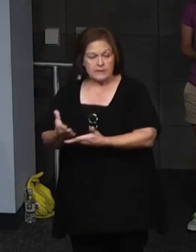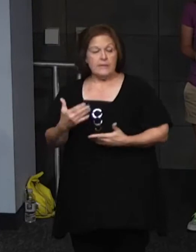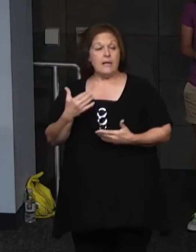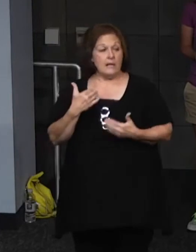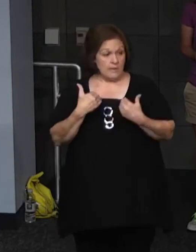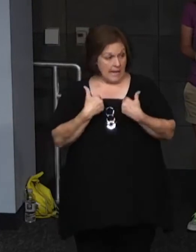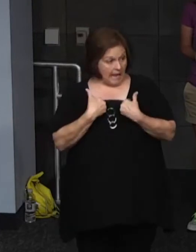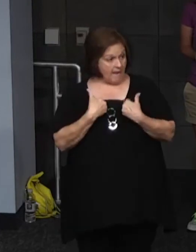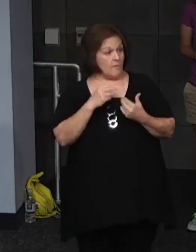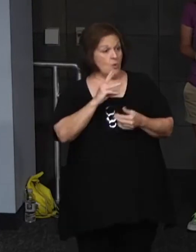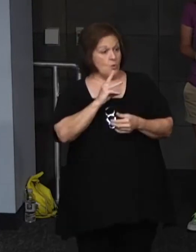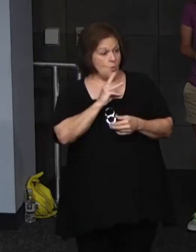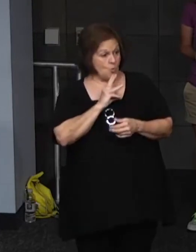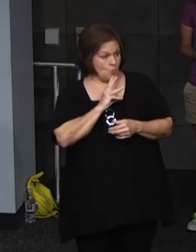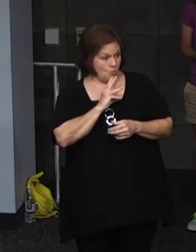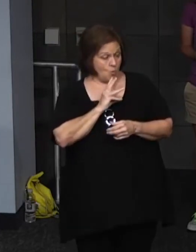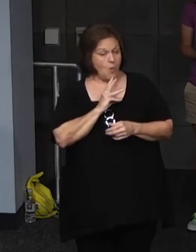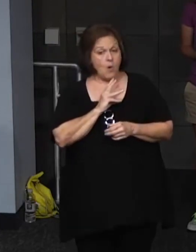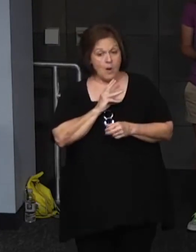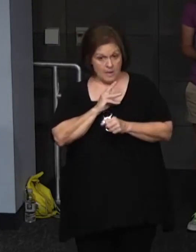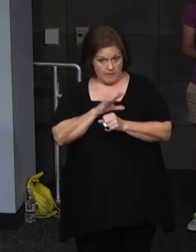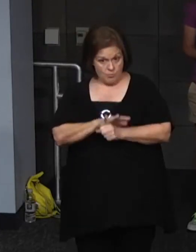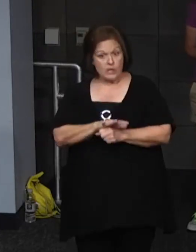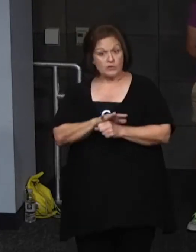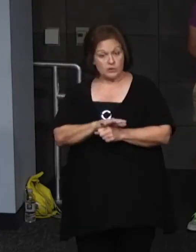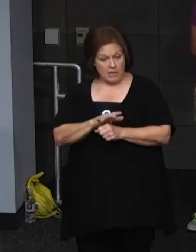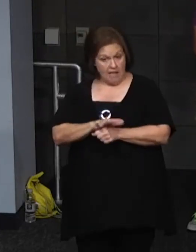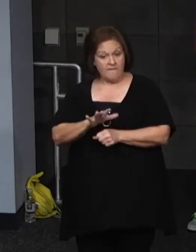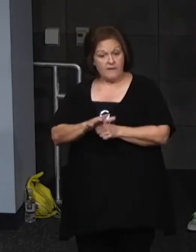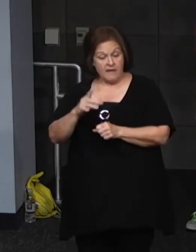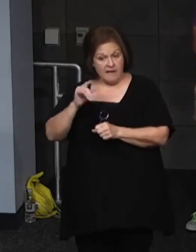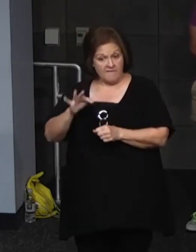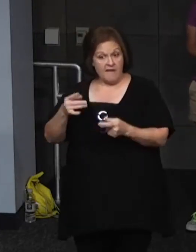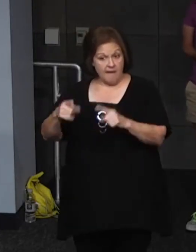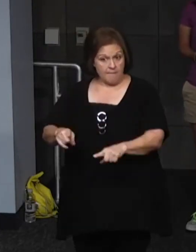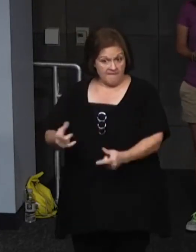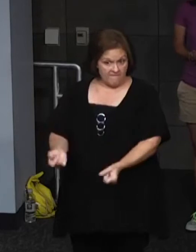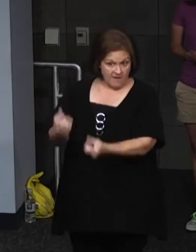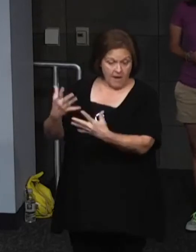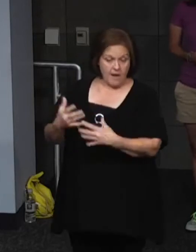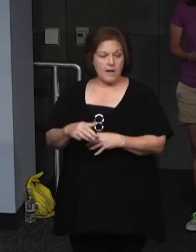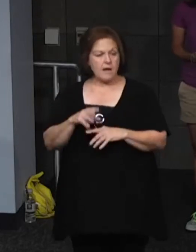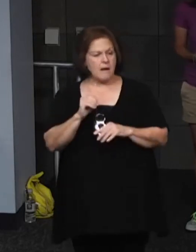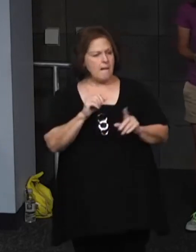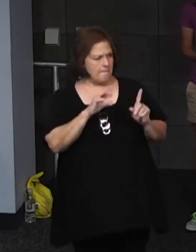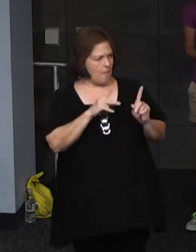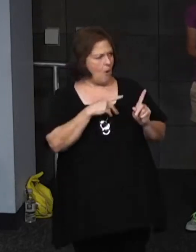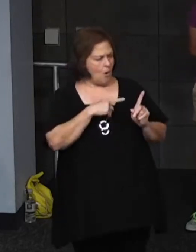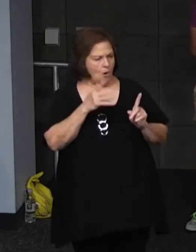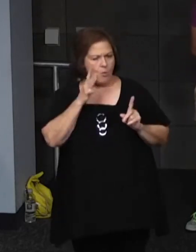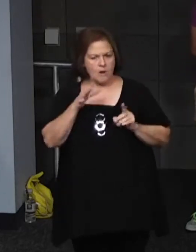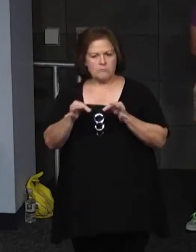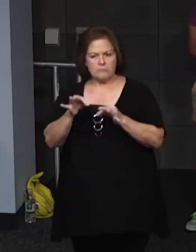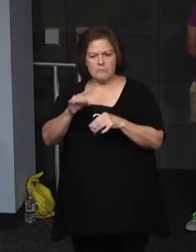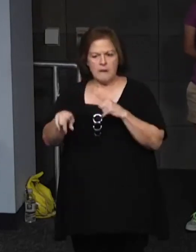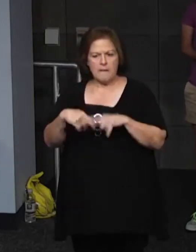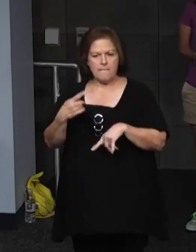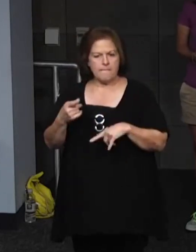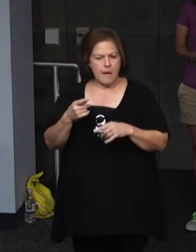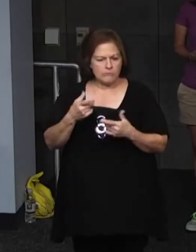pressure that's built up high enough to fight fire, so that's good news. And again, Mark Drews is going to come up here and talk about all the